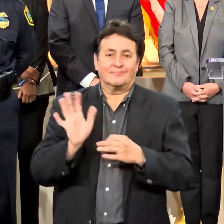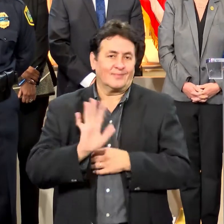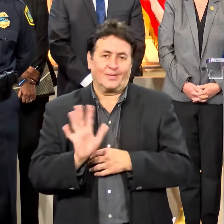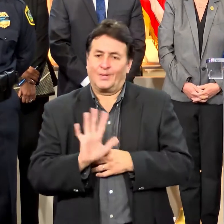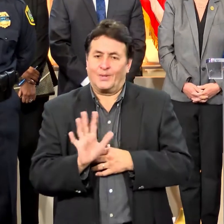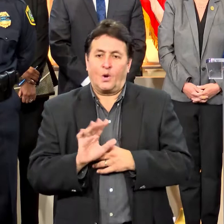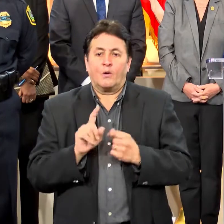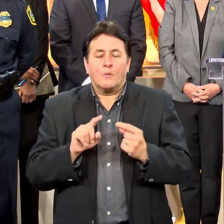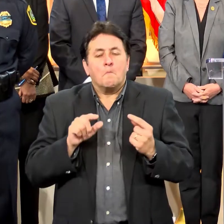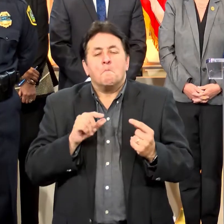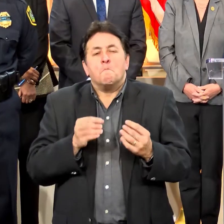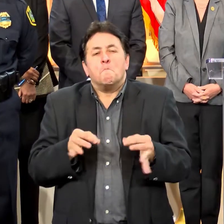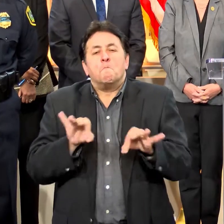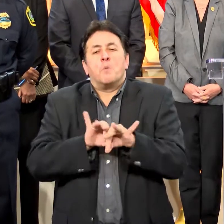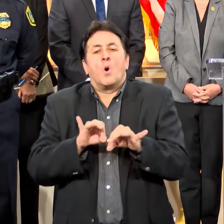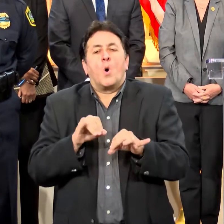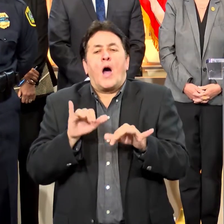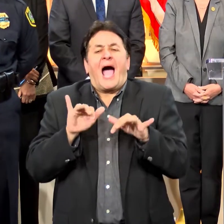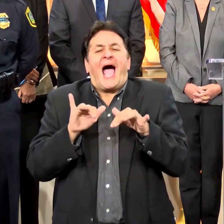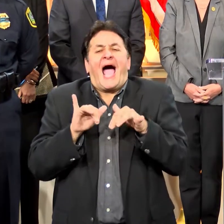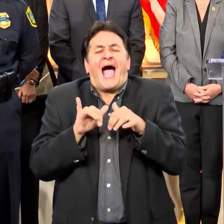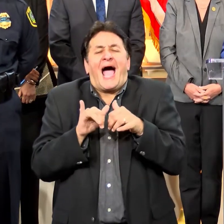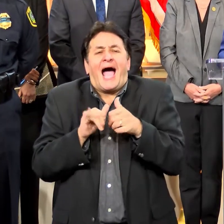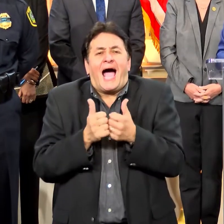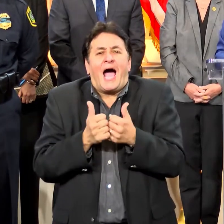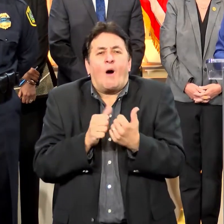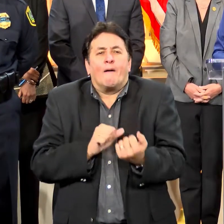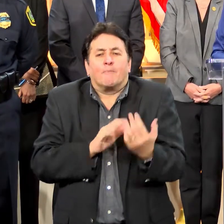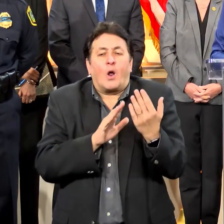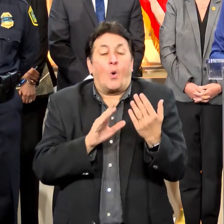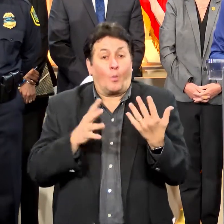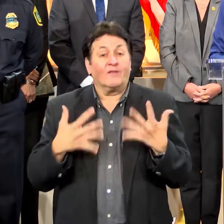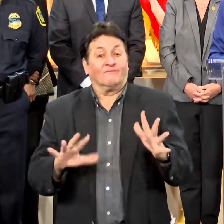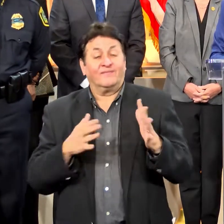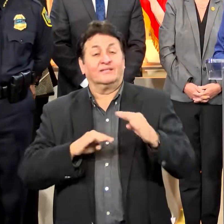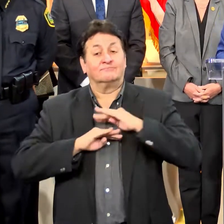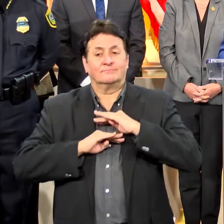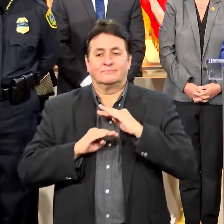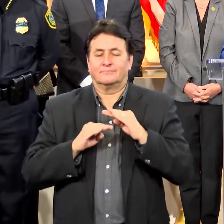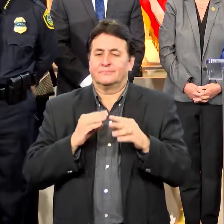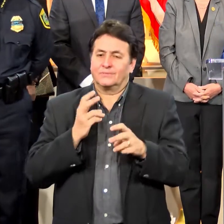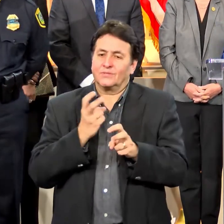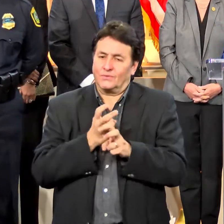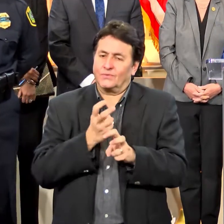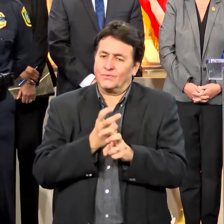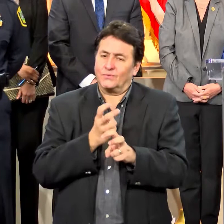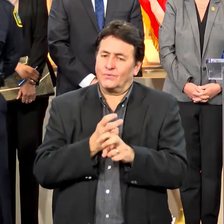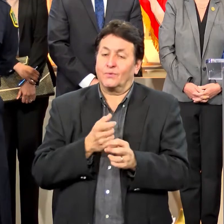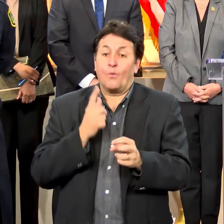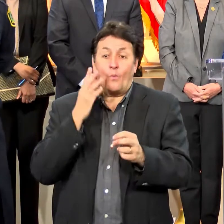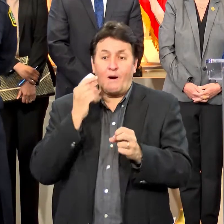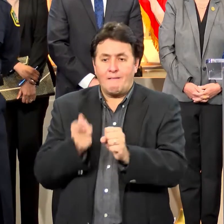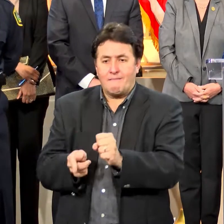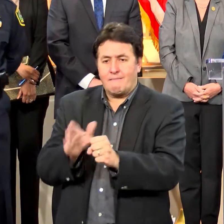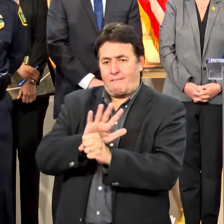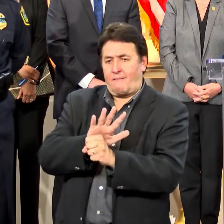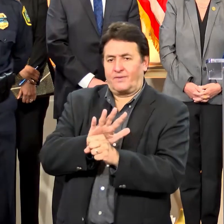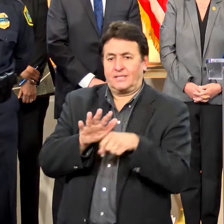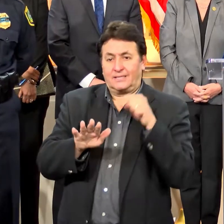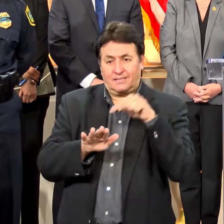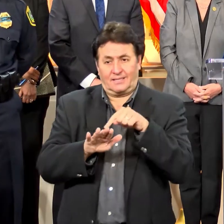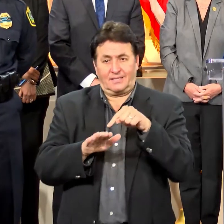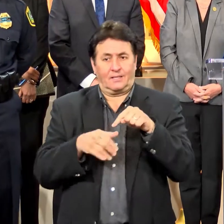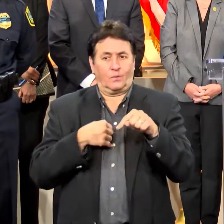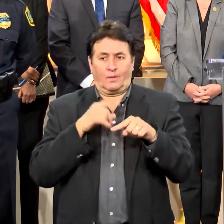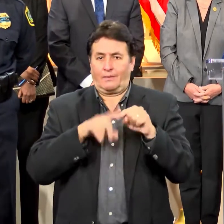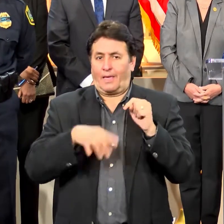crime. But the impact of COVID-19 pandemic cannot be ignored and requires a holistic and comprehensive